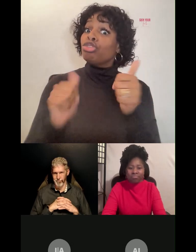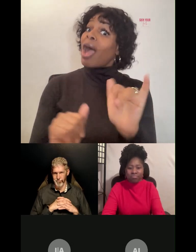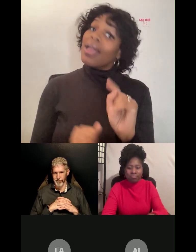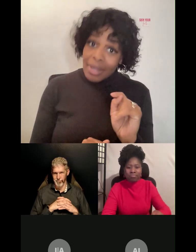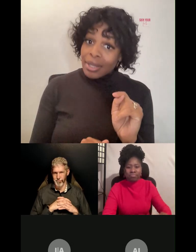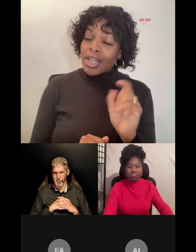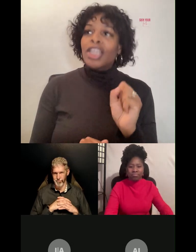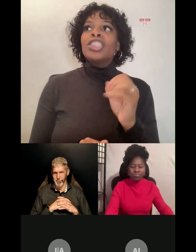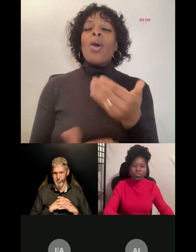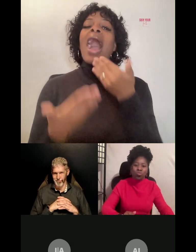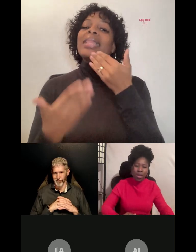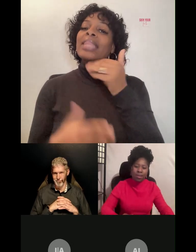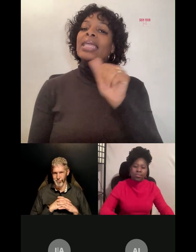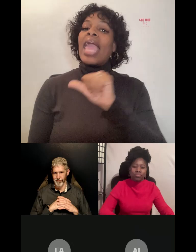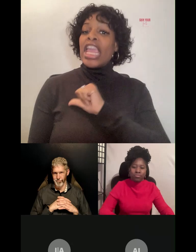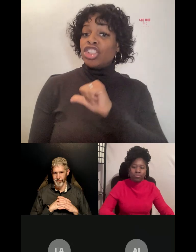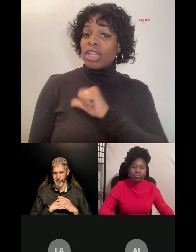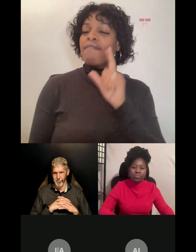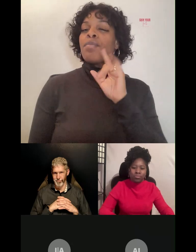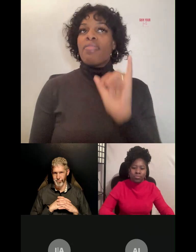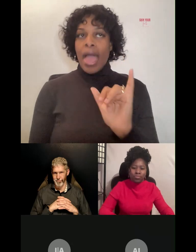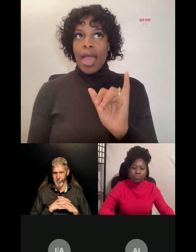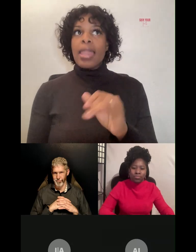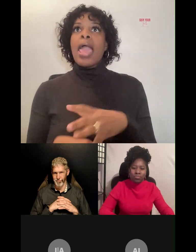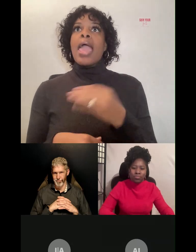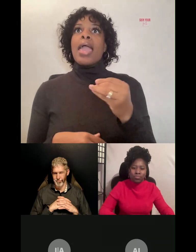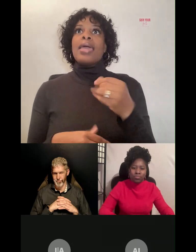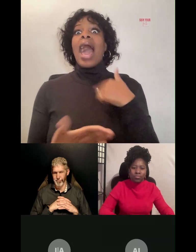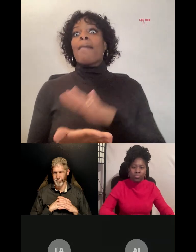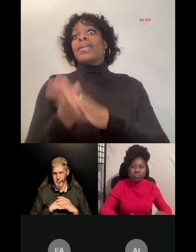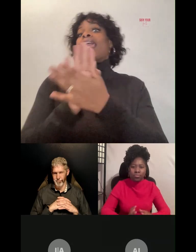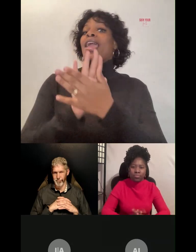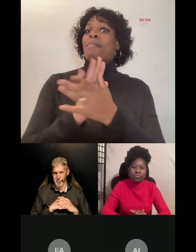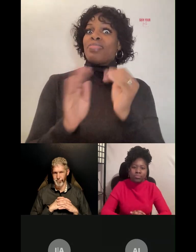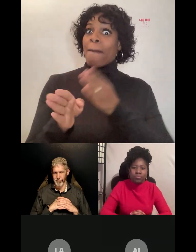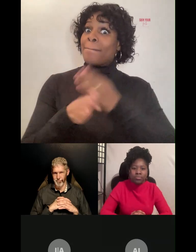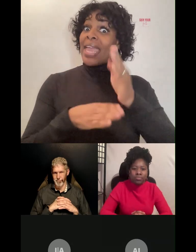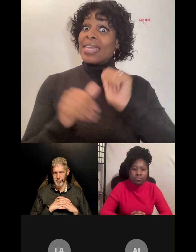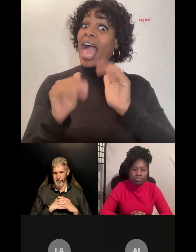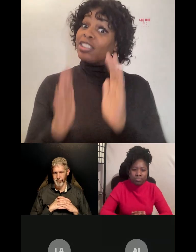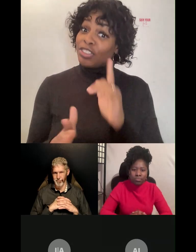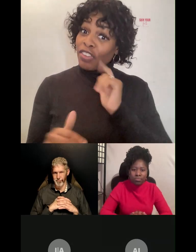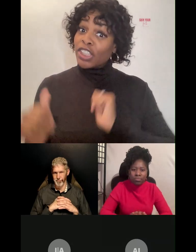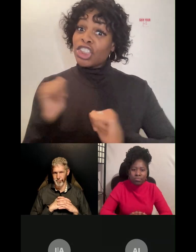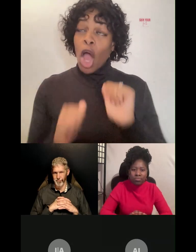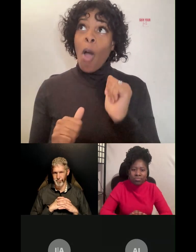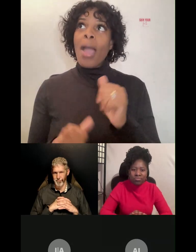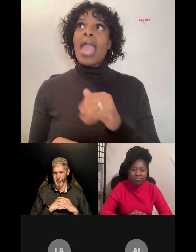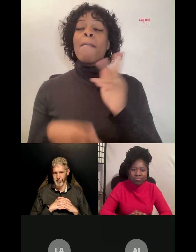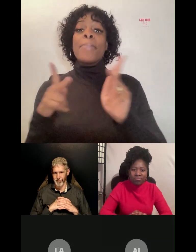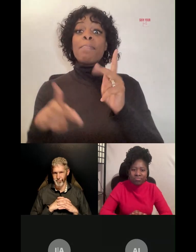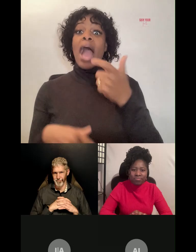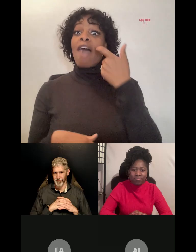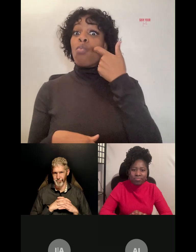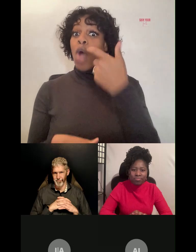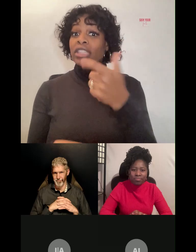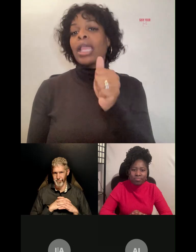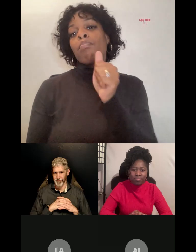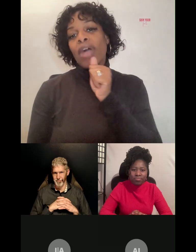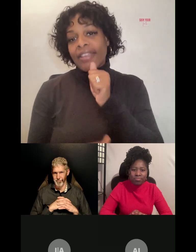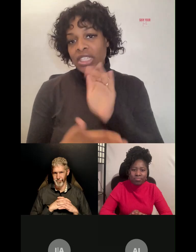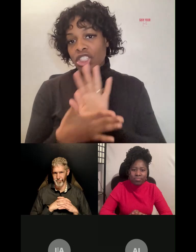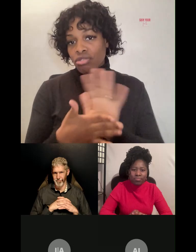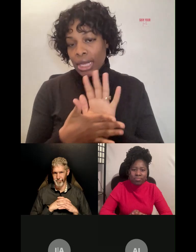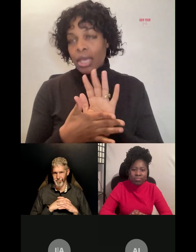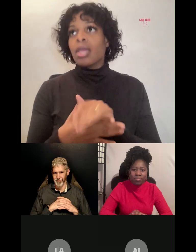until you try it. So I thank Adrian for that and I became the main actress for the show. And people have watched